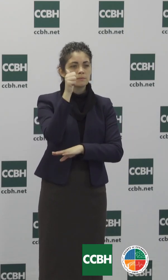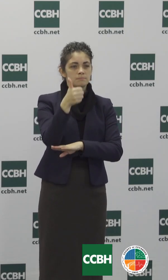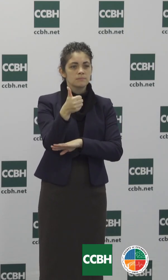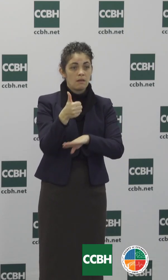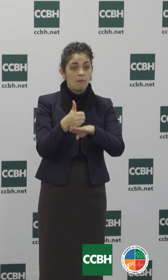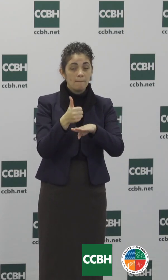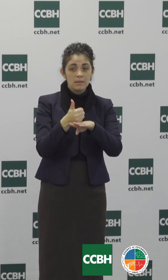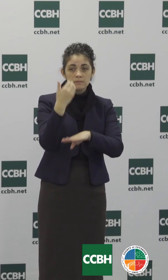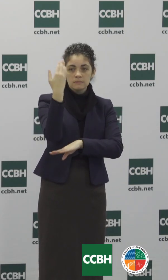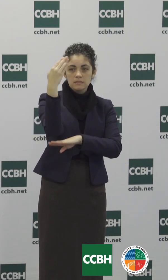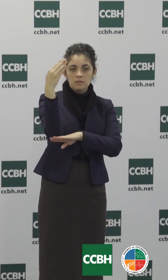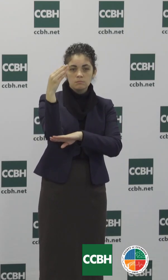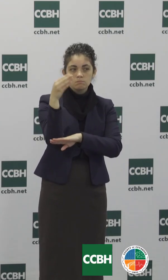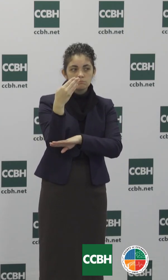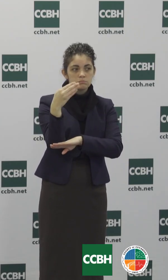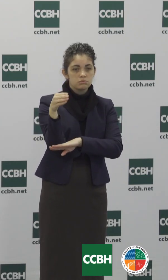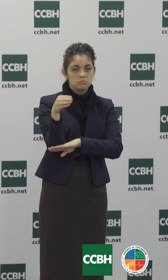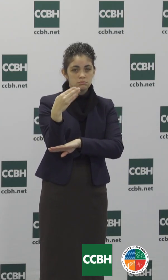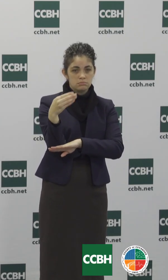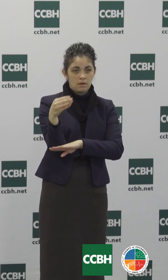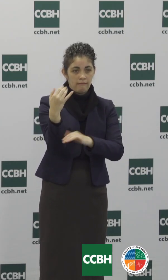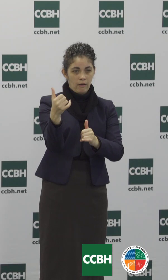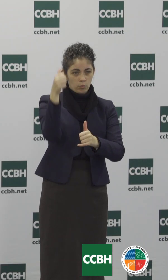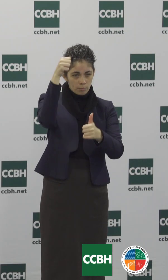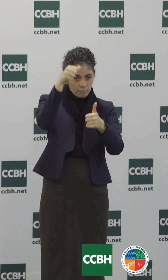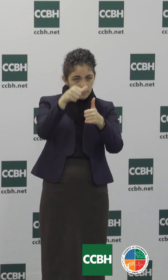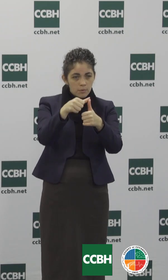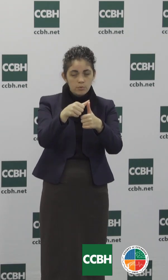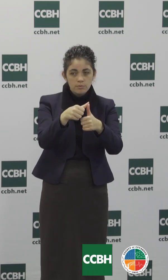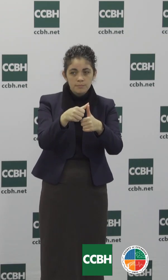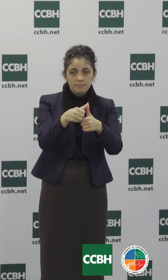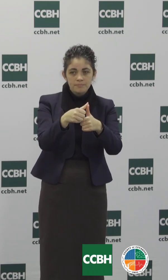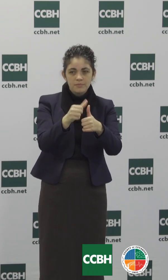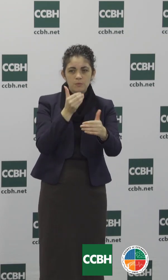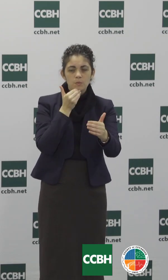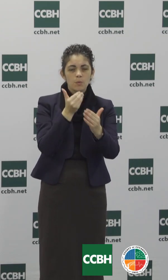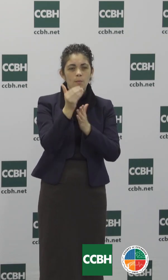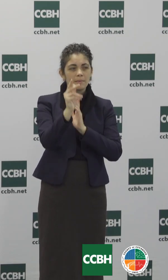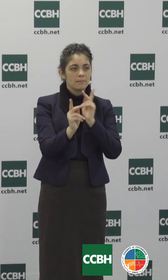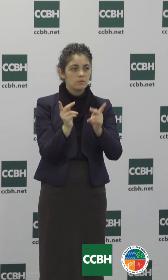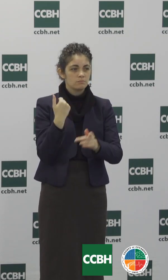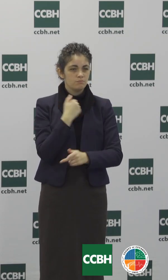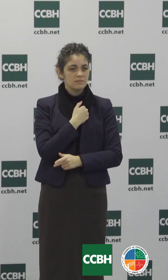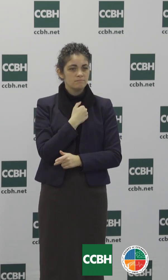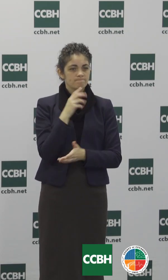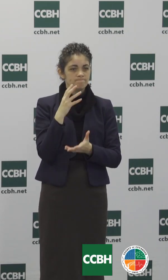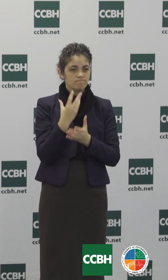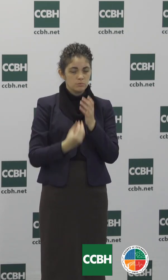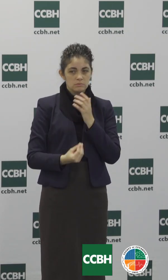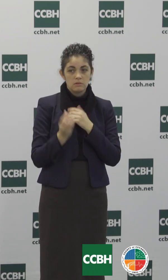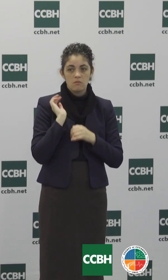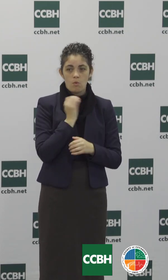It's important that we all keep in mind the good people we've lost.